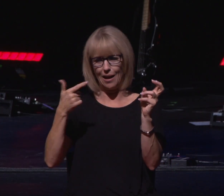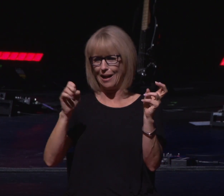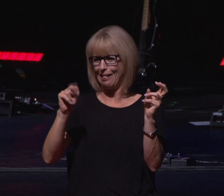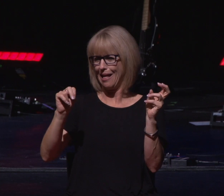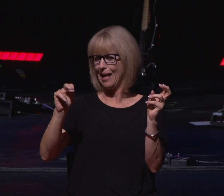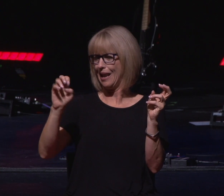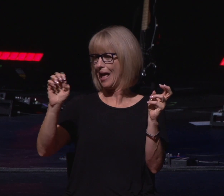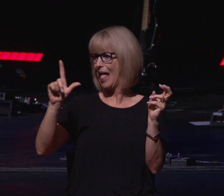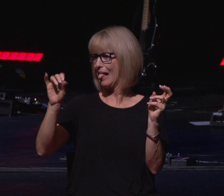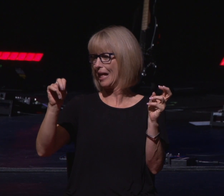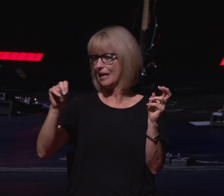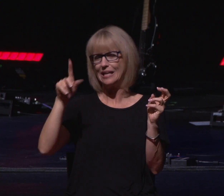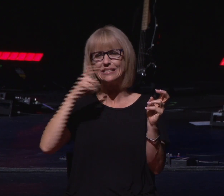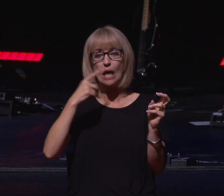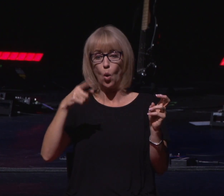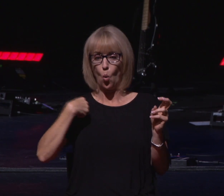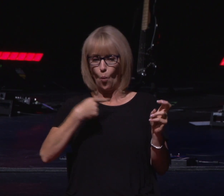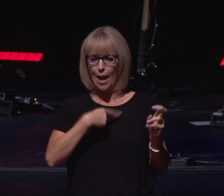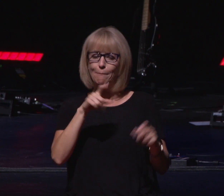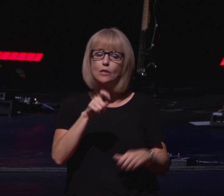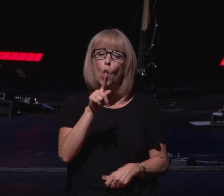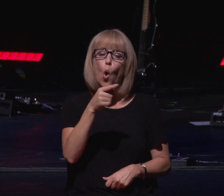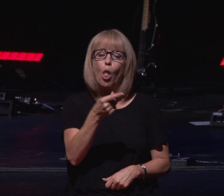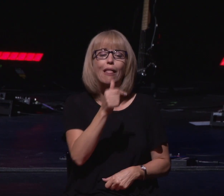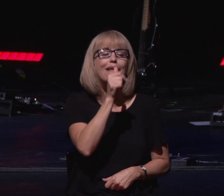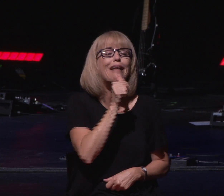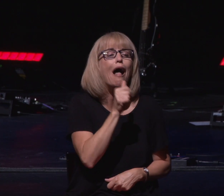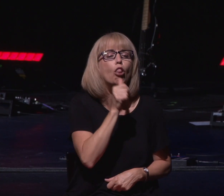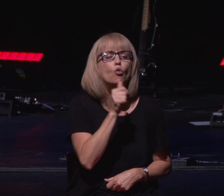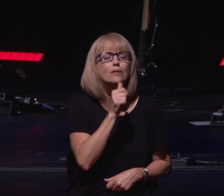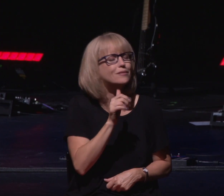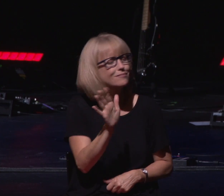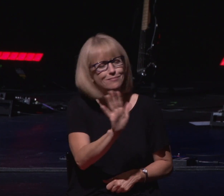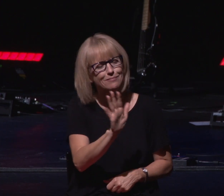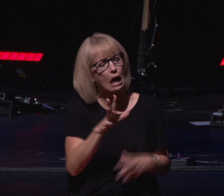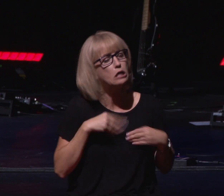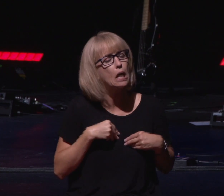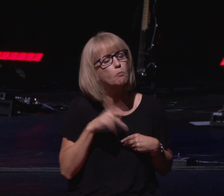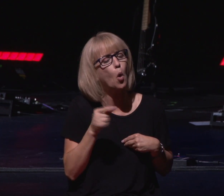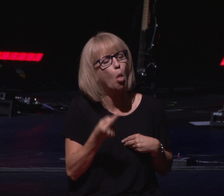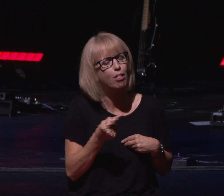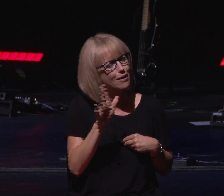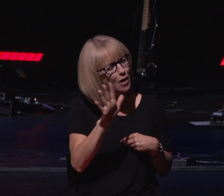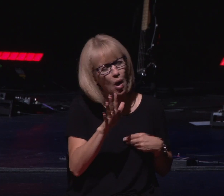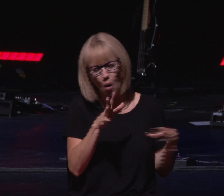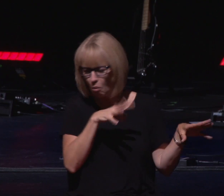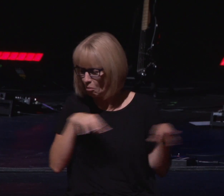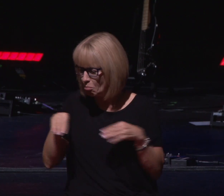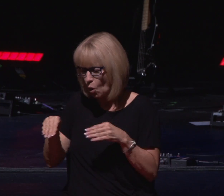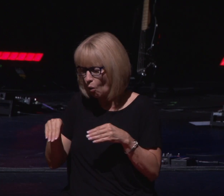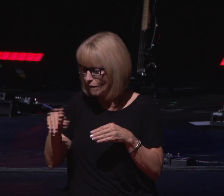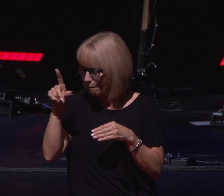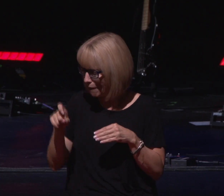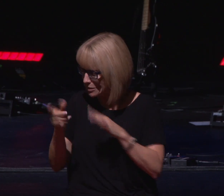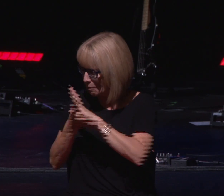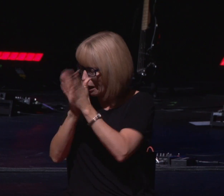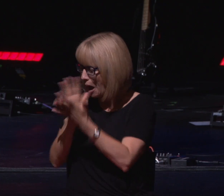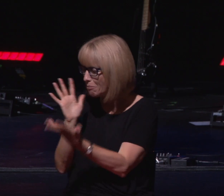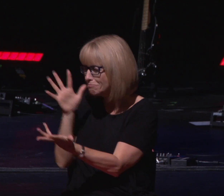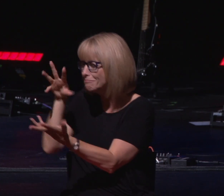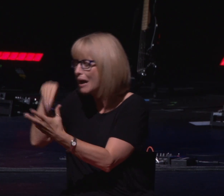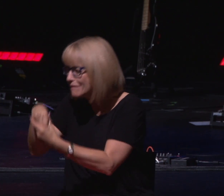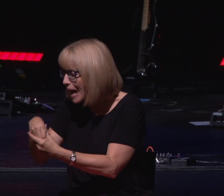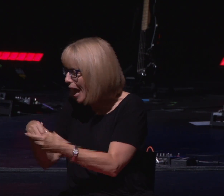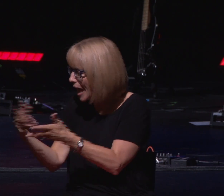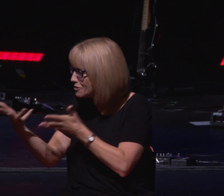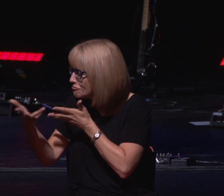from tolerance and acceptance to engagement and appreciation. Just move to that place. We just don't get